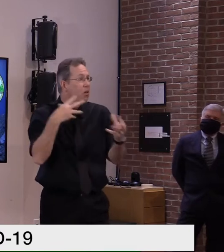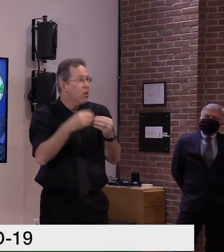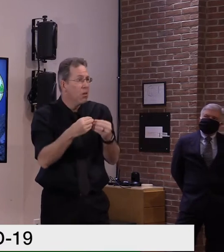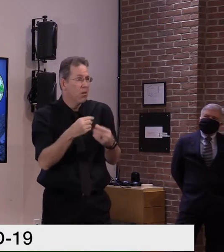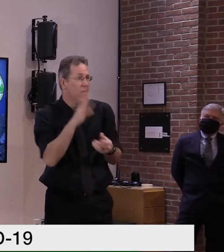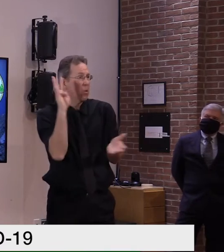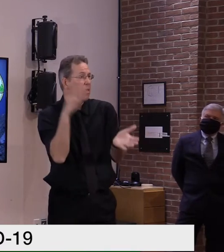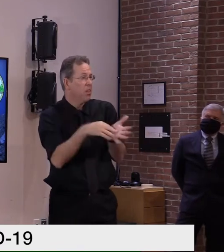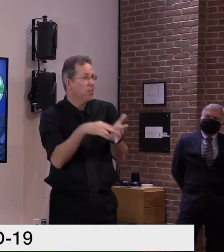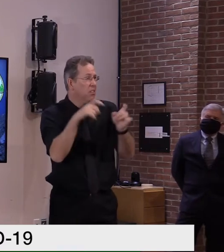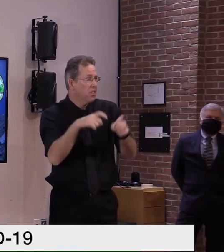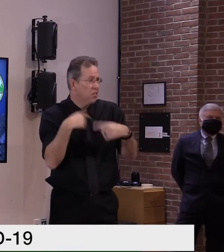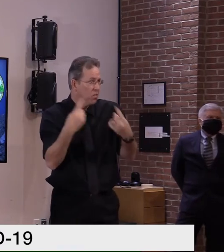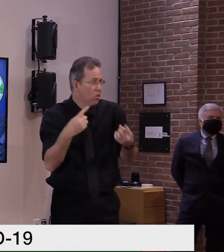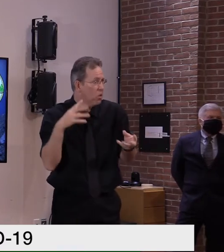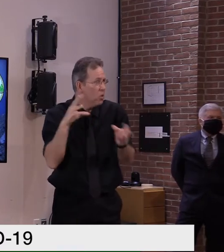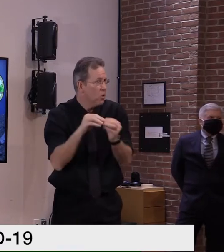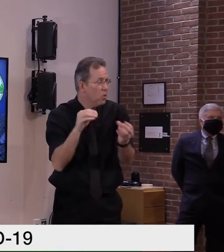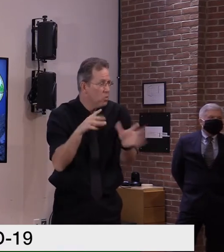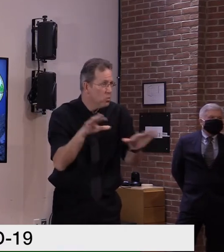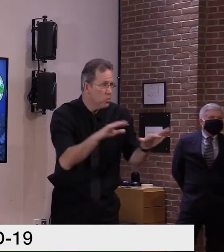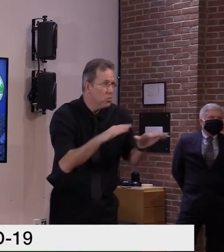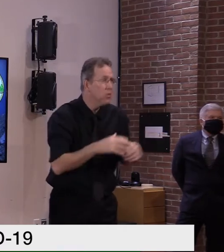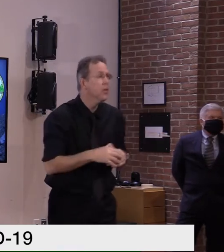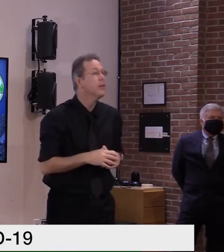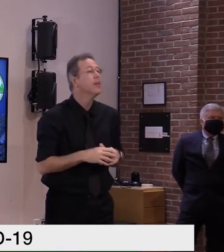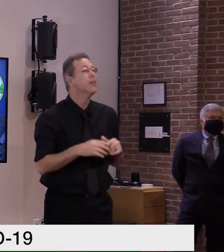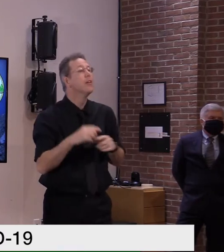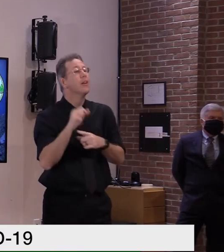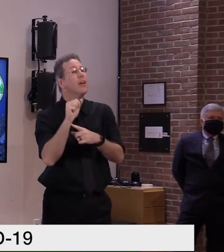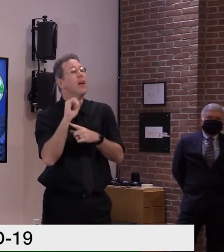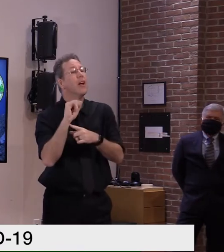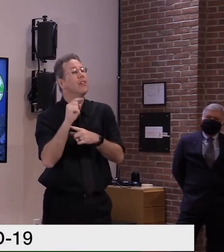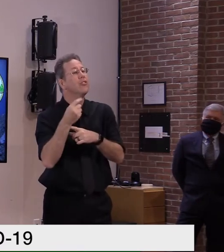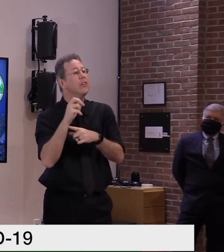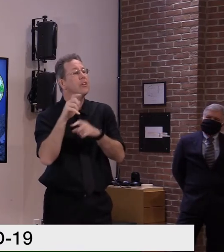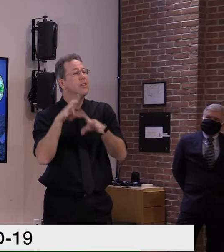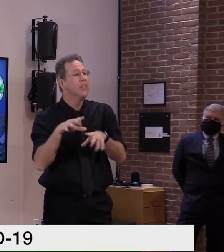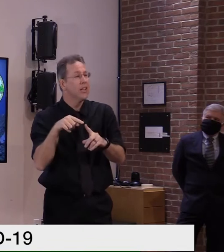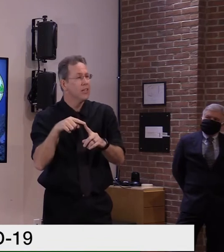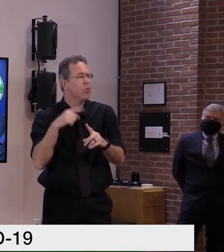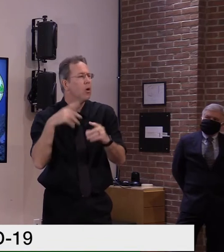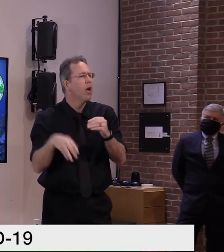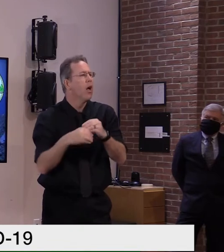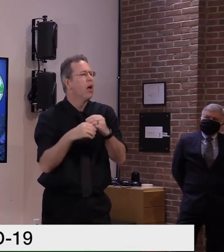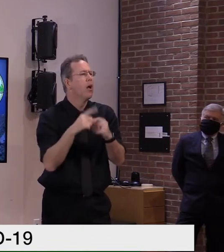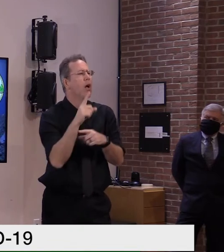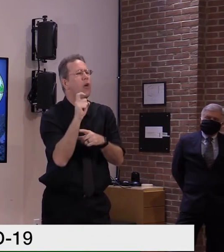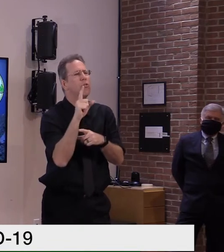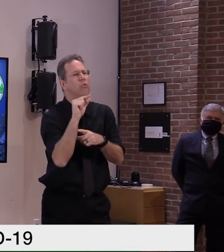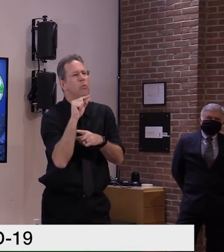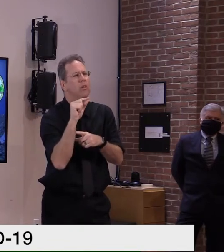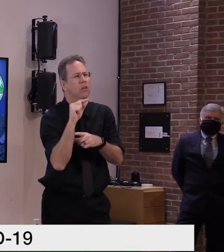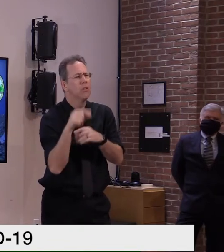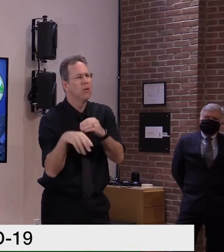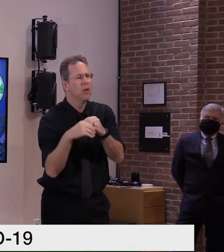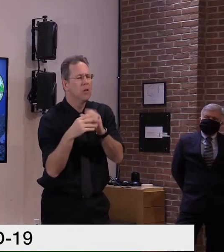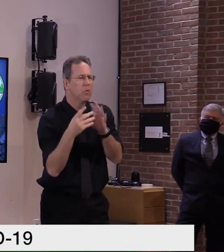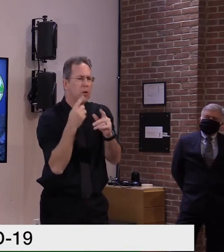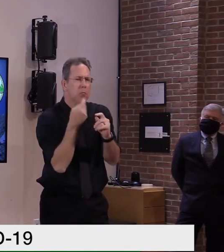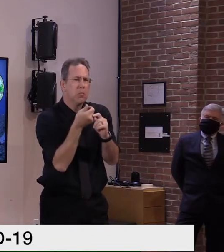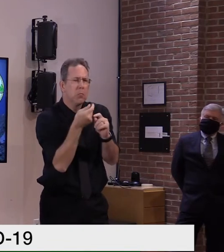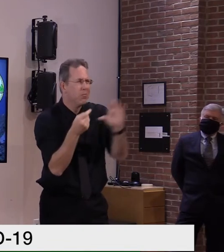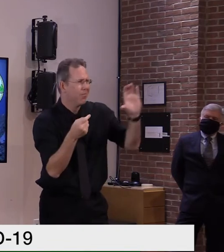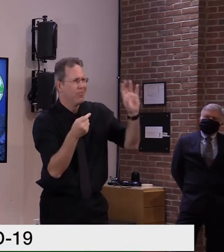be adding 120 cases in the manner we just described. Now, going forward, there will be more, but there won't